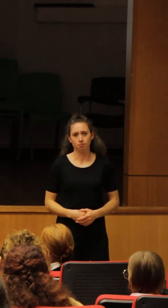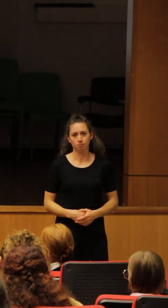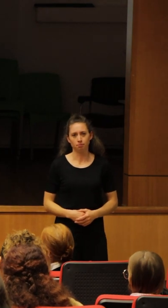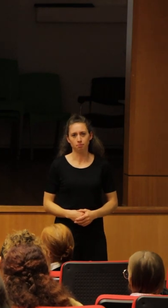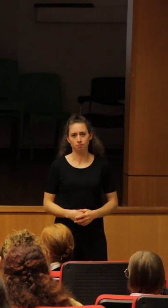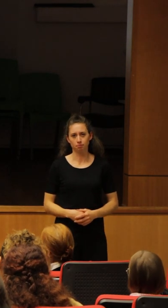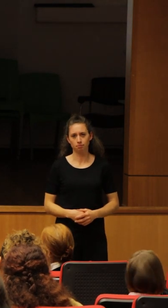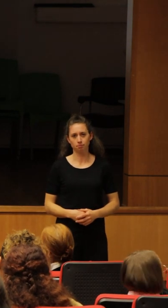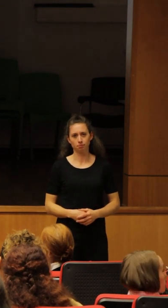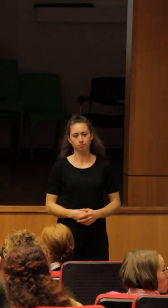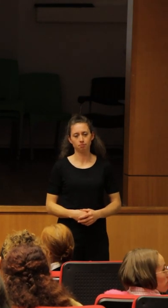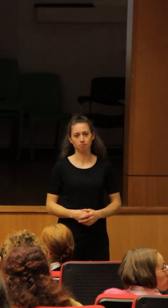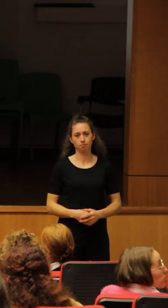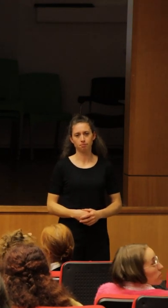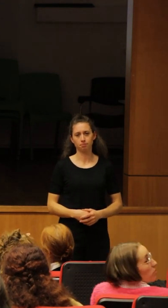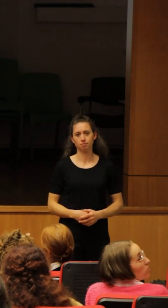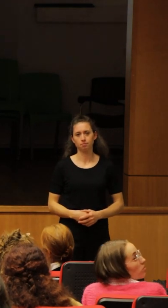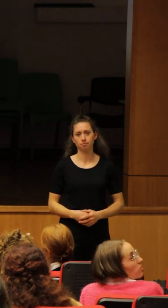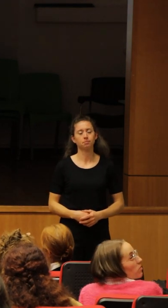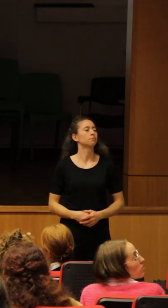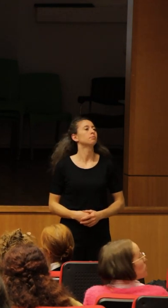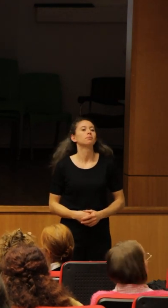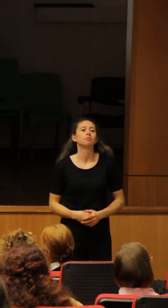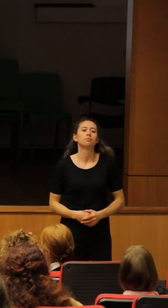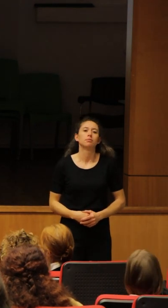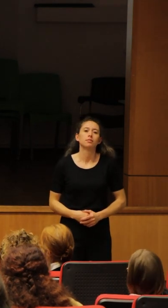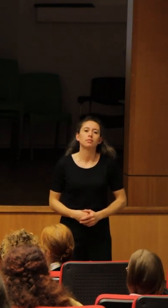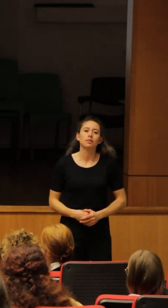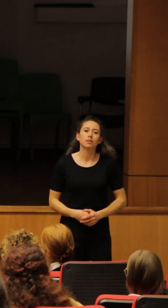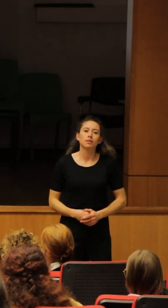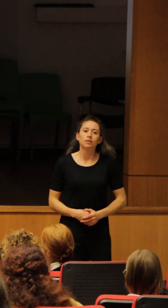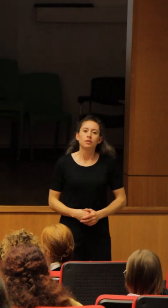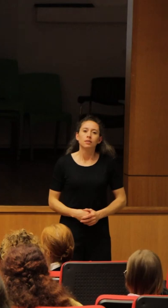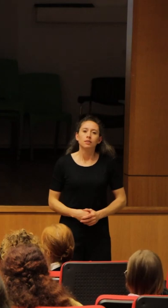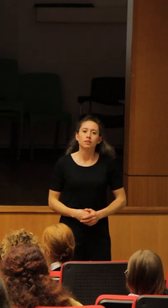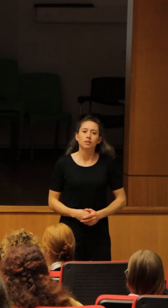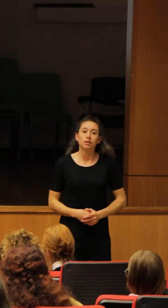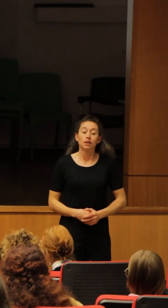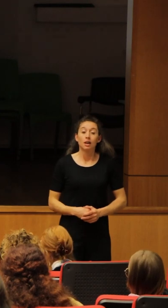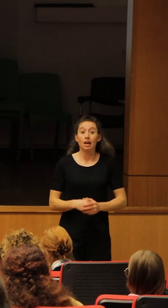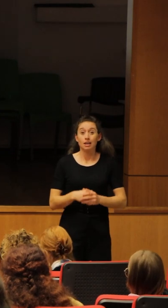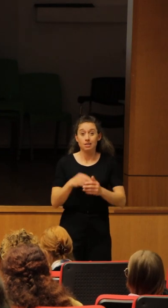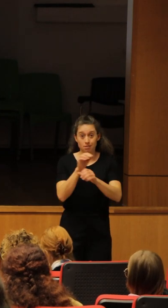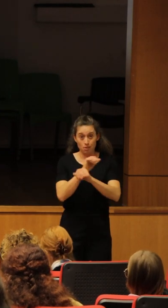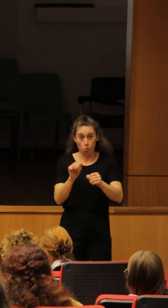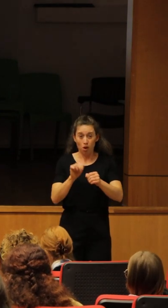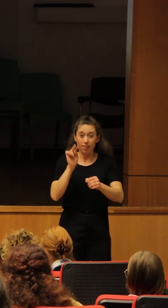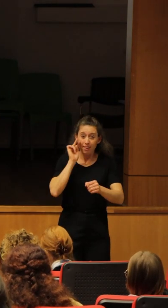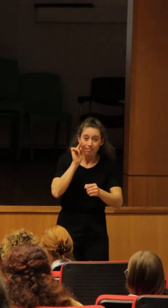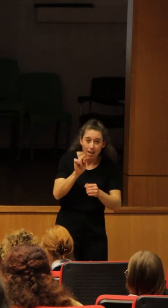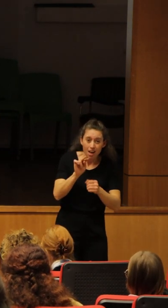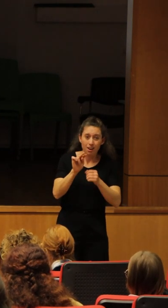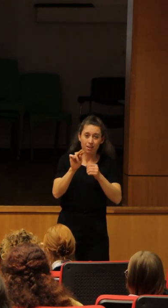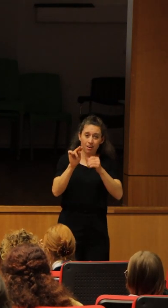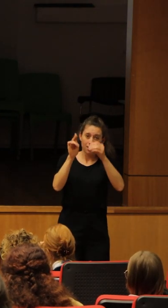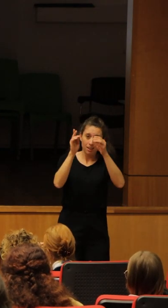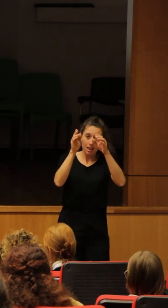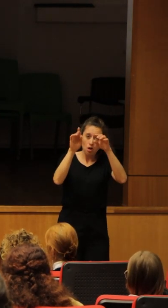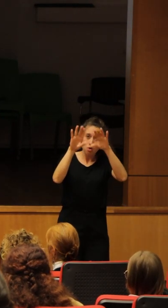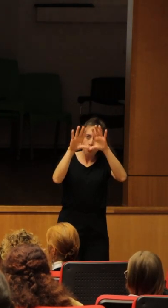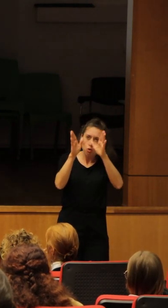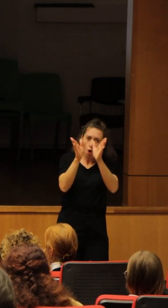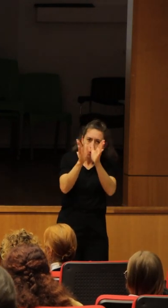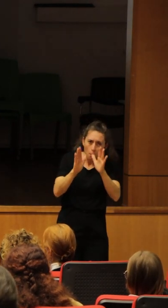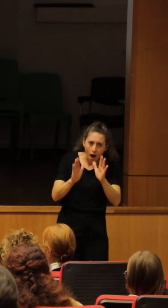we can speculate, right? It should be, it's tangible, right? Es tangible, tiene una forma. Uno puede especular